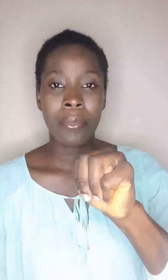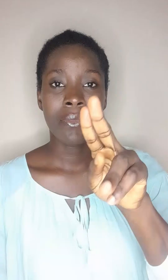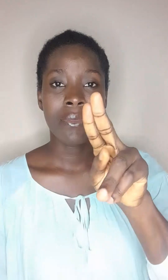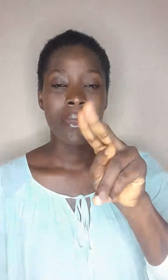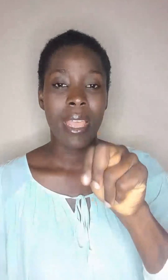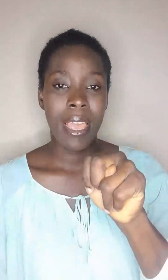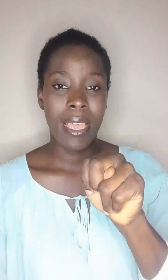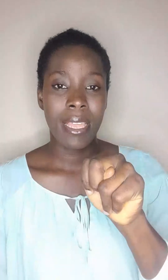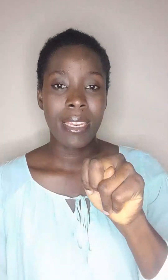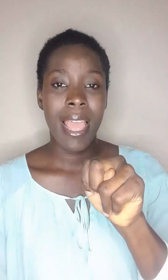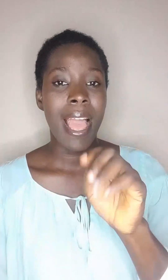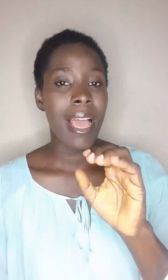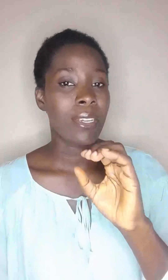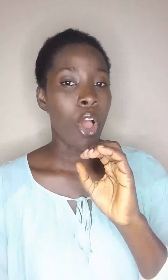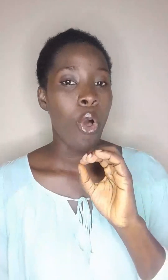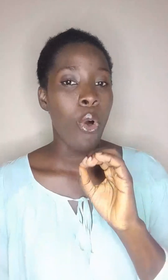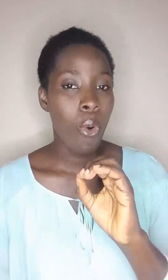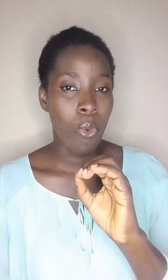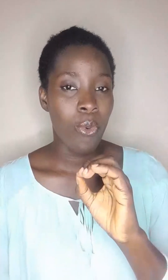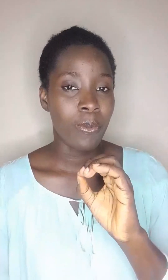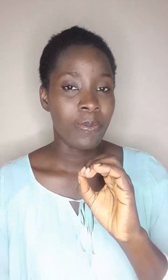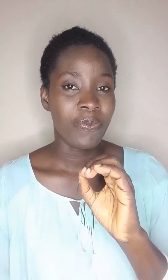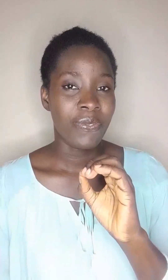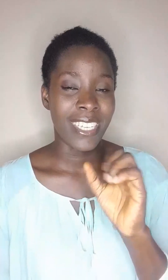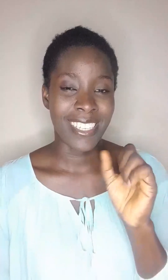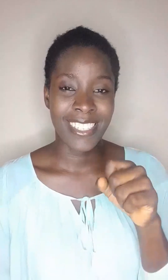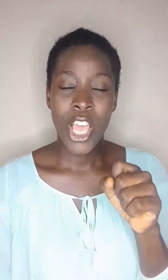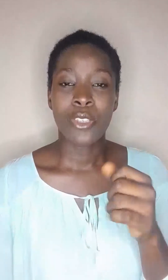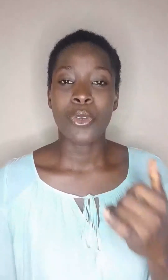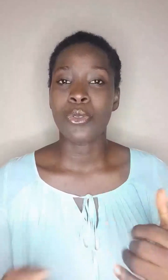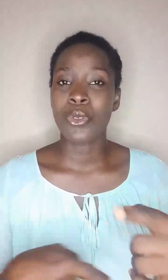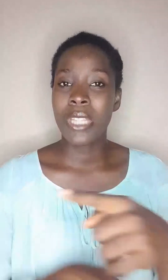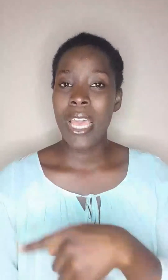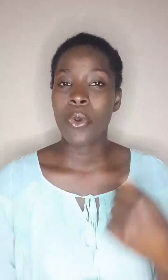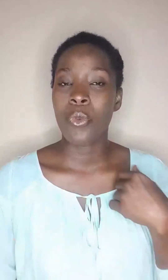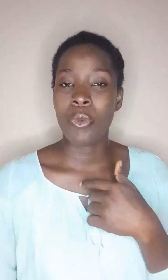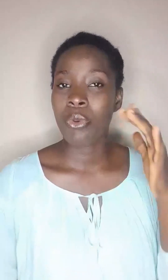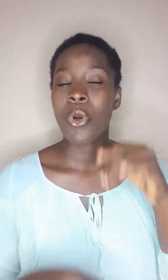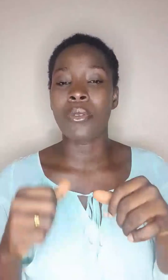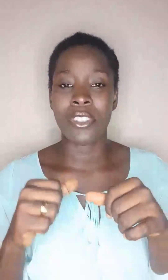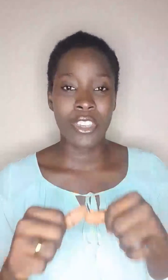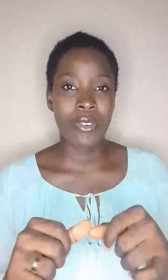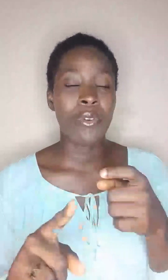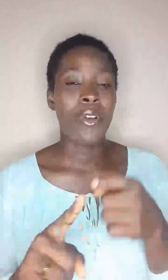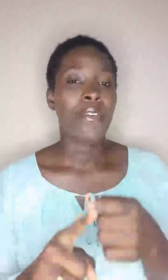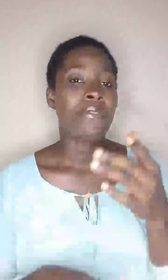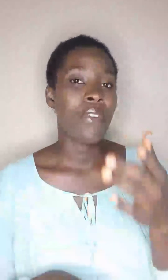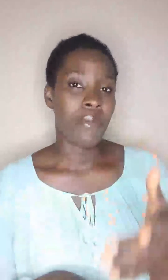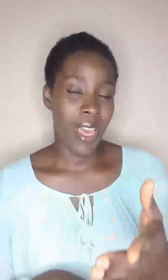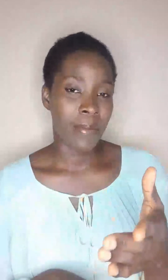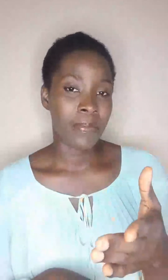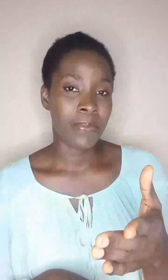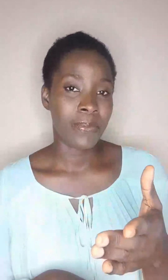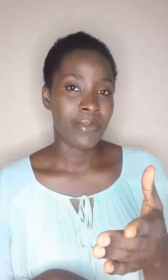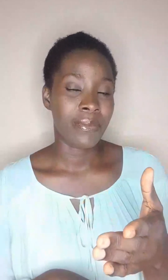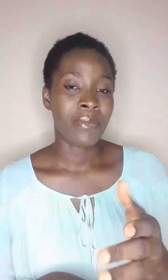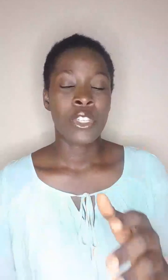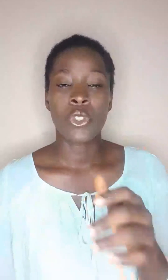M, N, and O. Yes. So today we will continue from there.